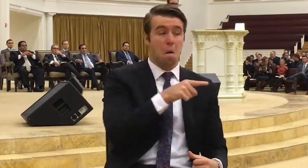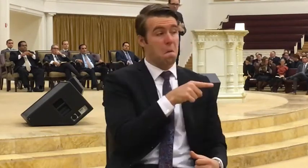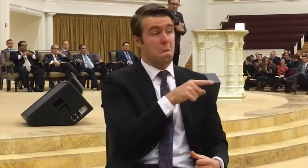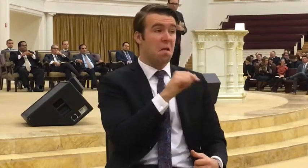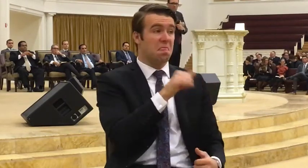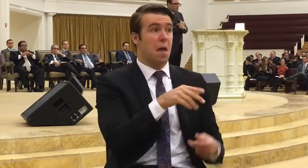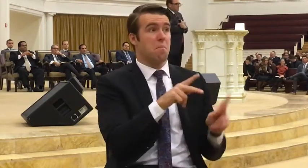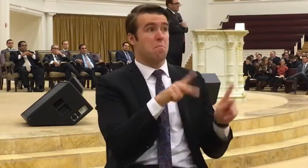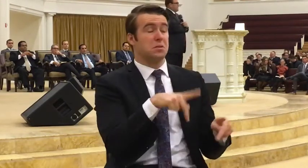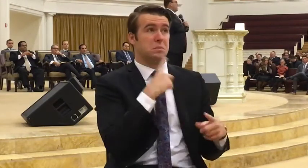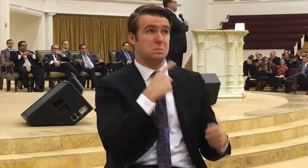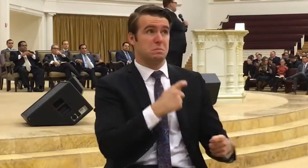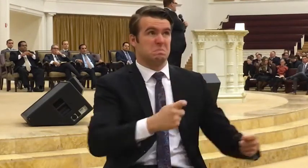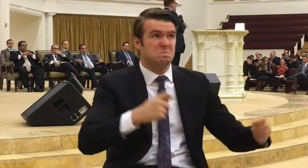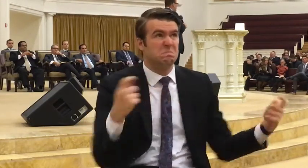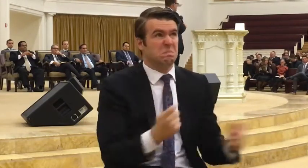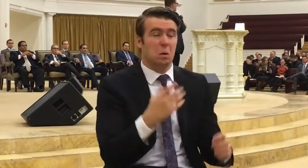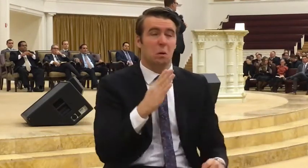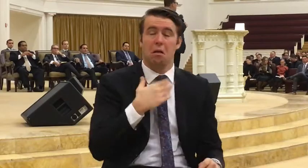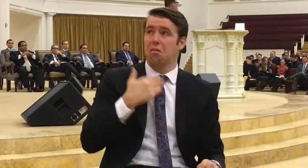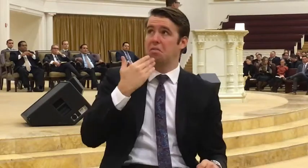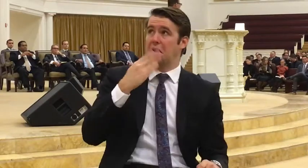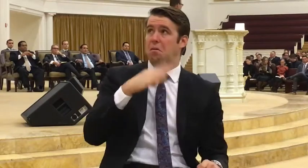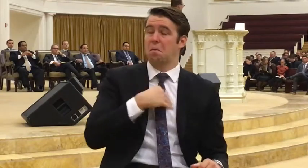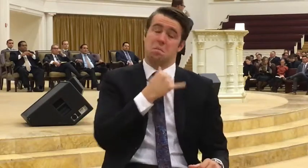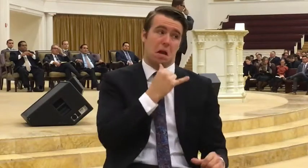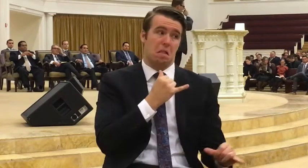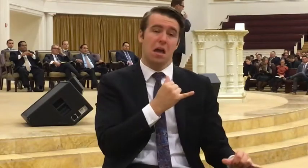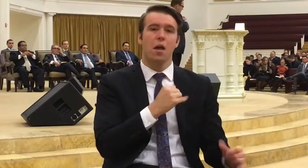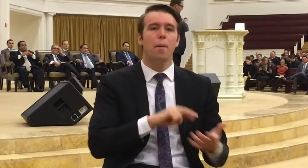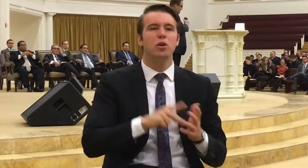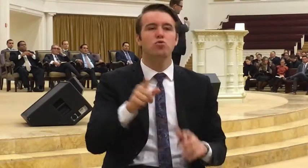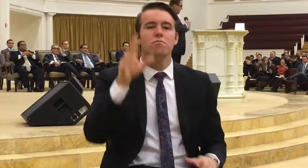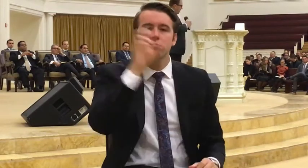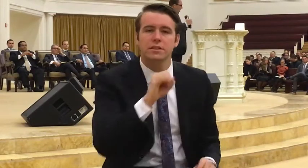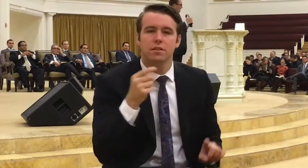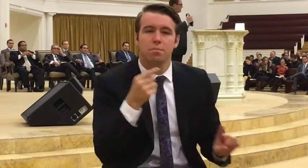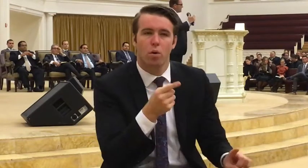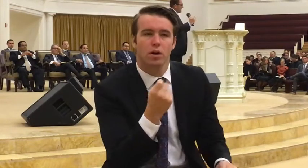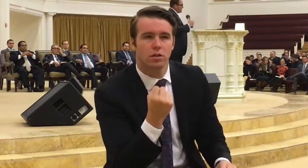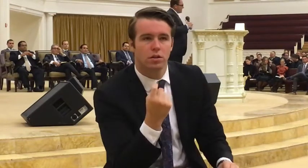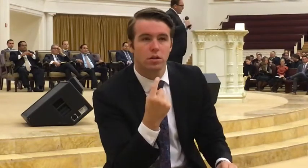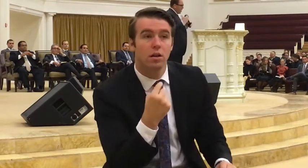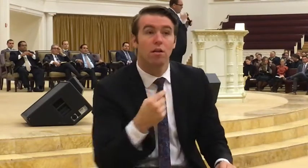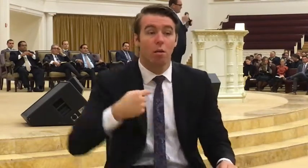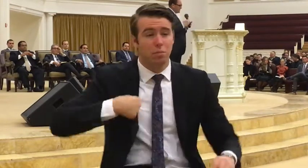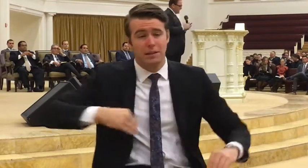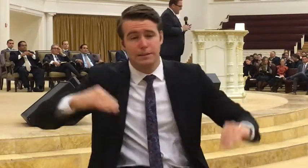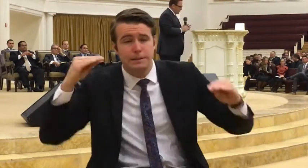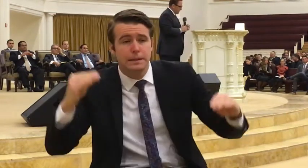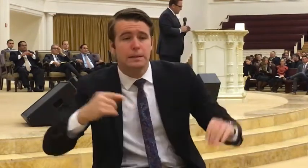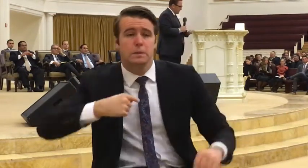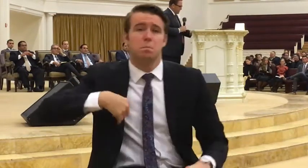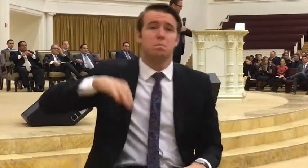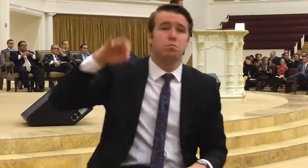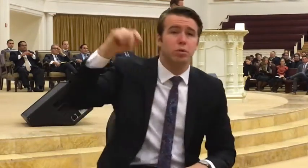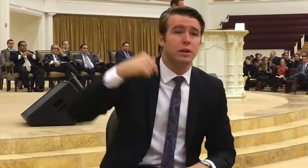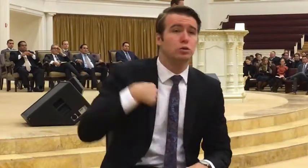publican. No, they missed it. All of this teaching, all of this